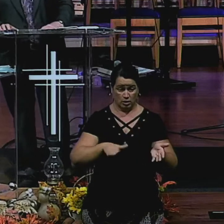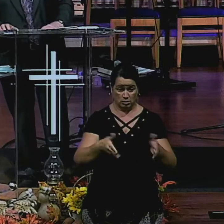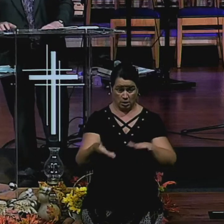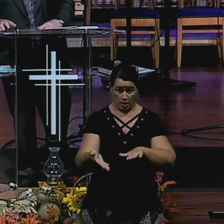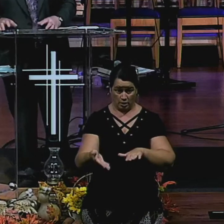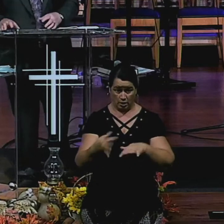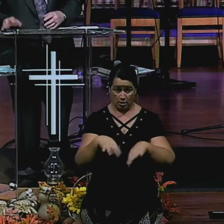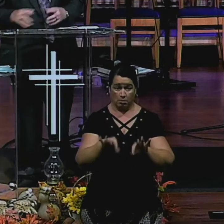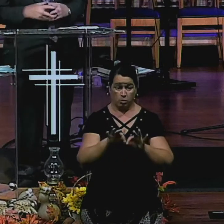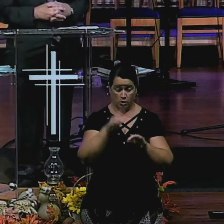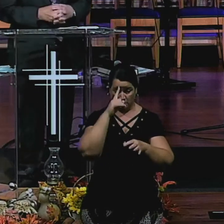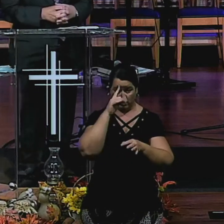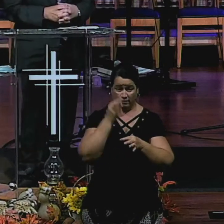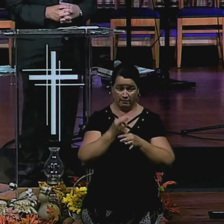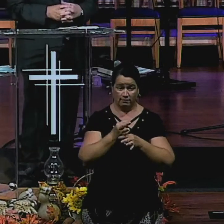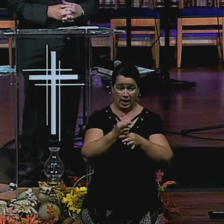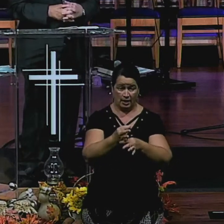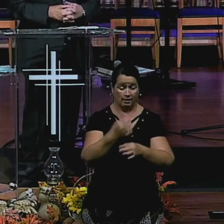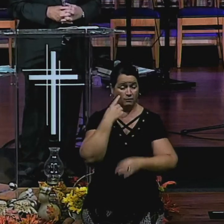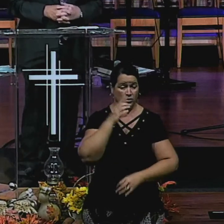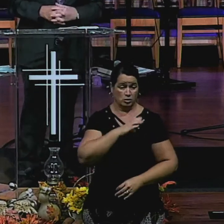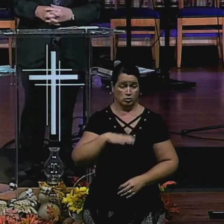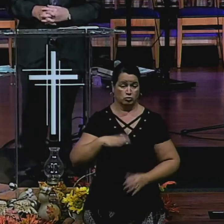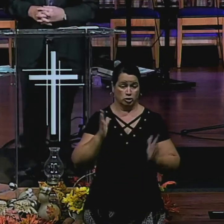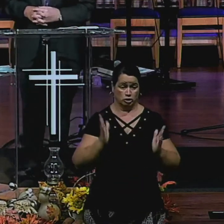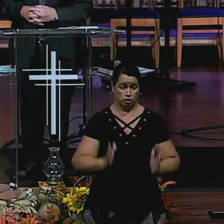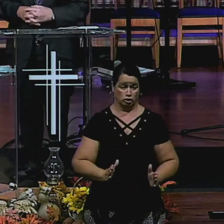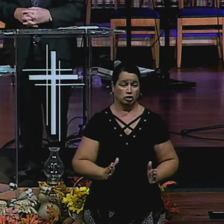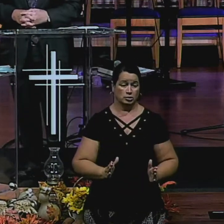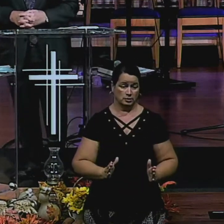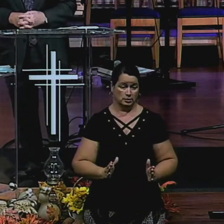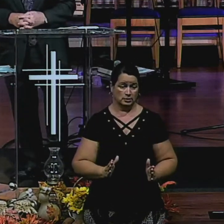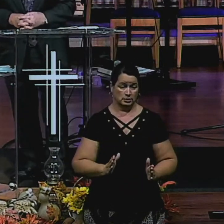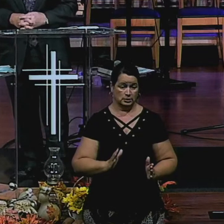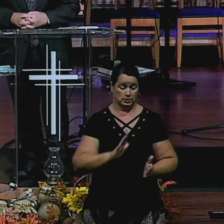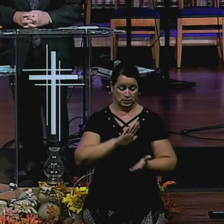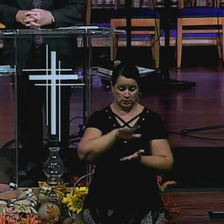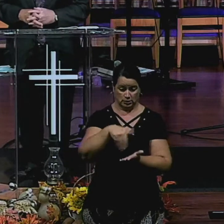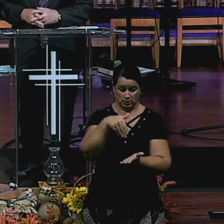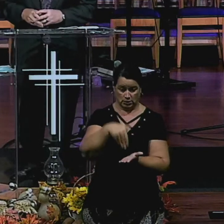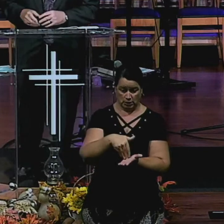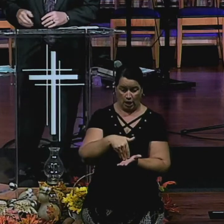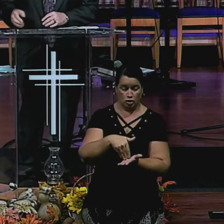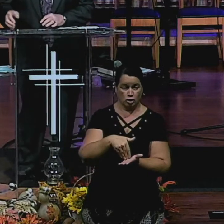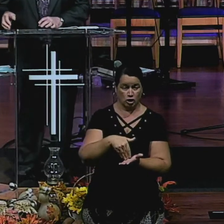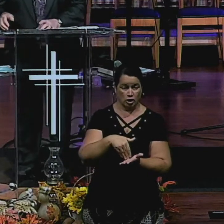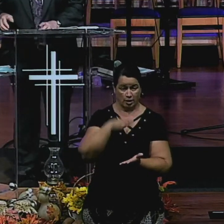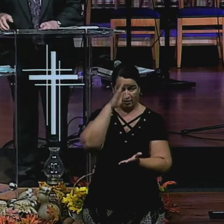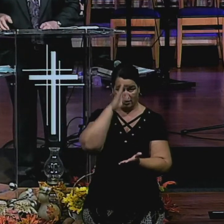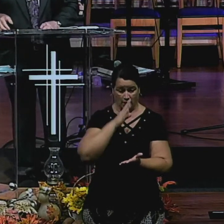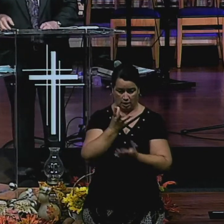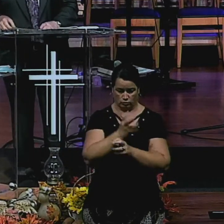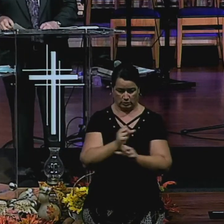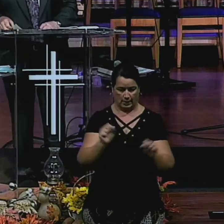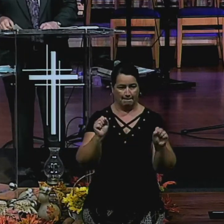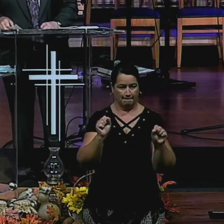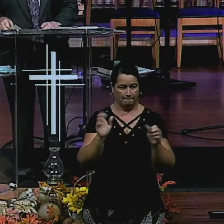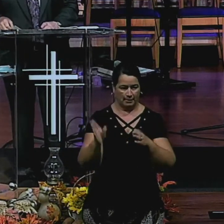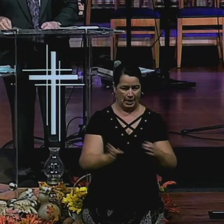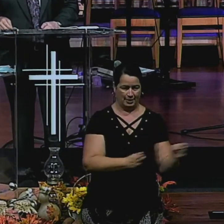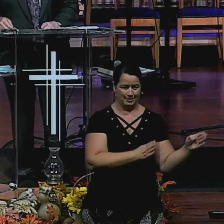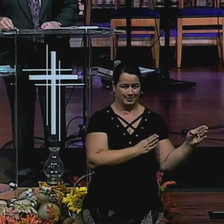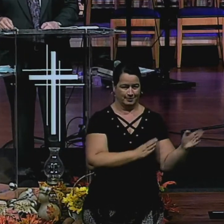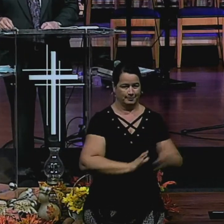faith, and it is at the center of God's redemptive